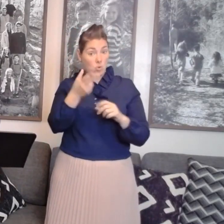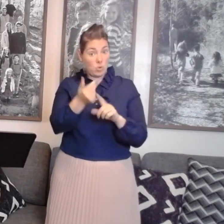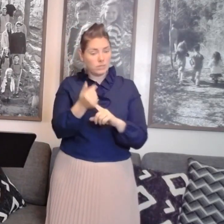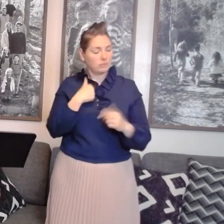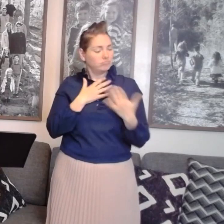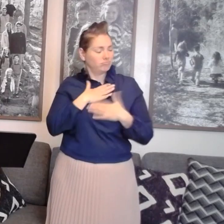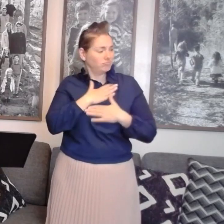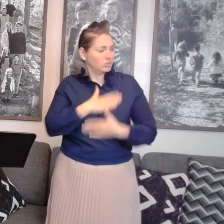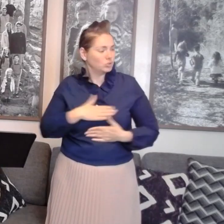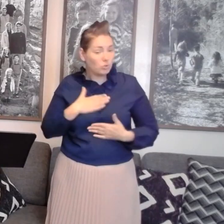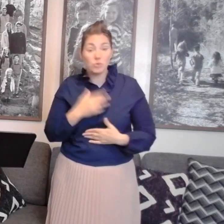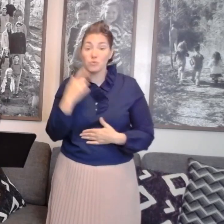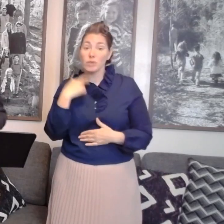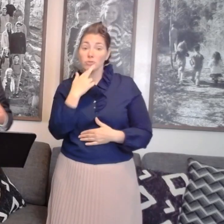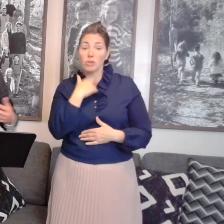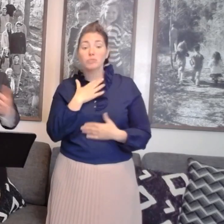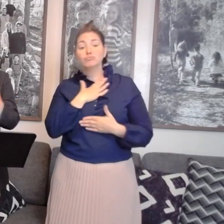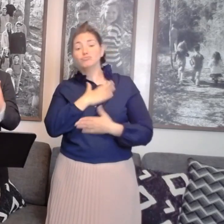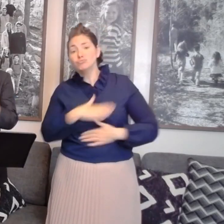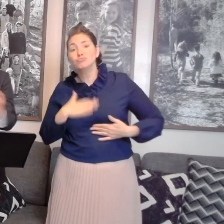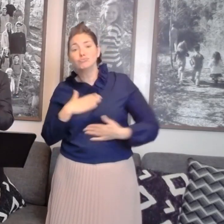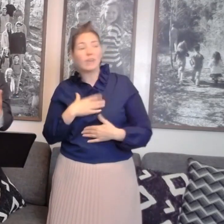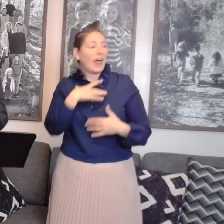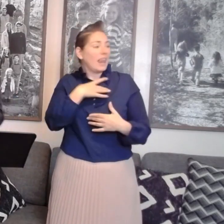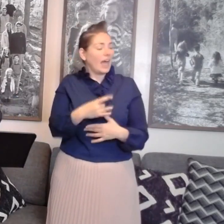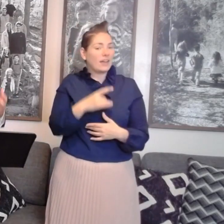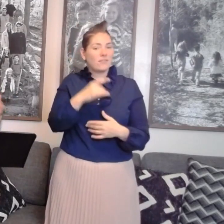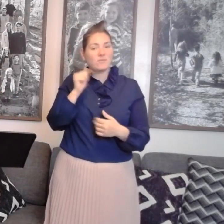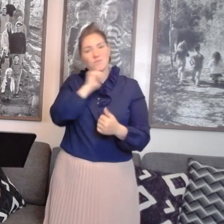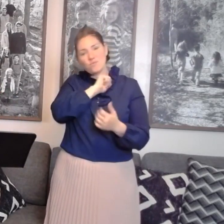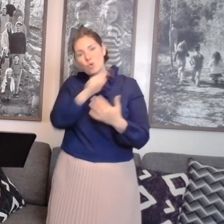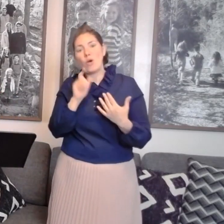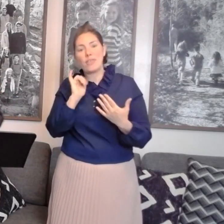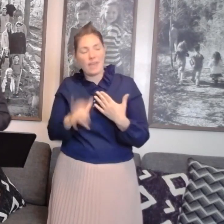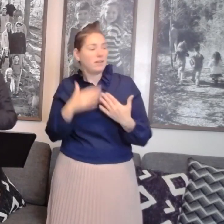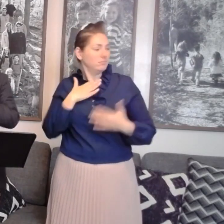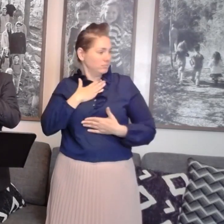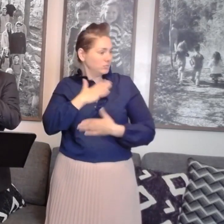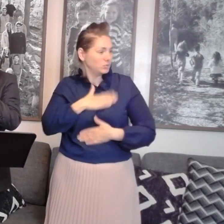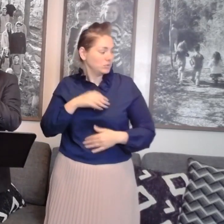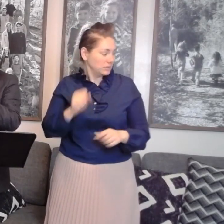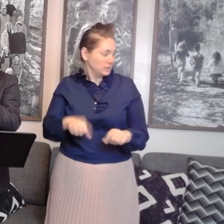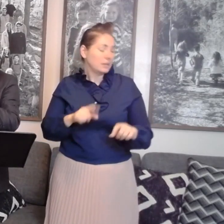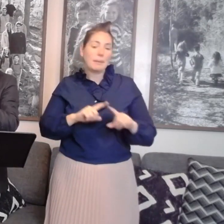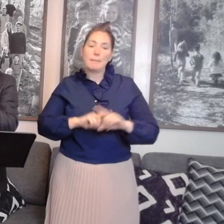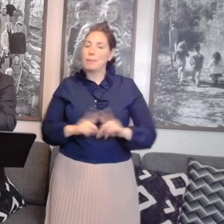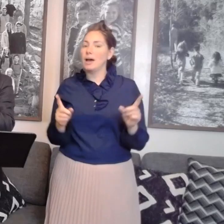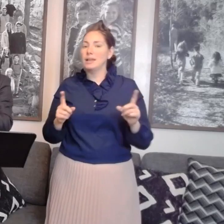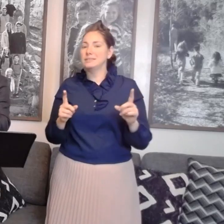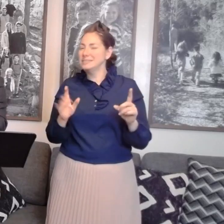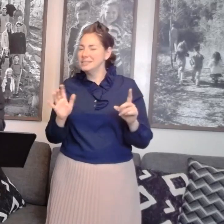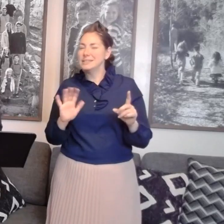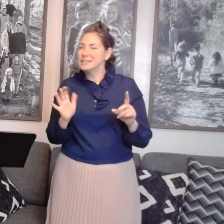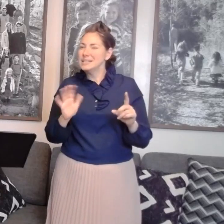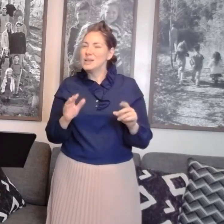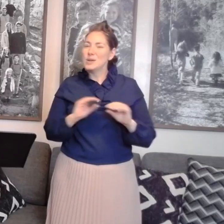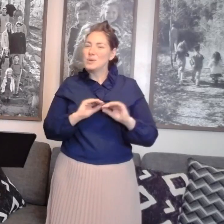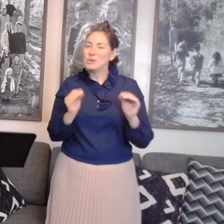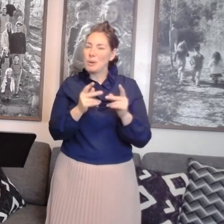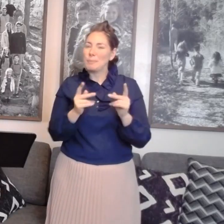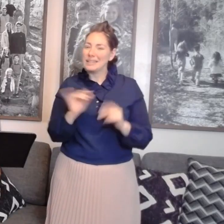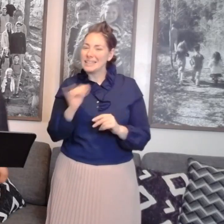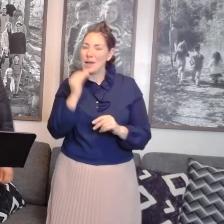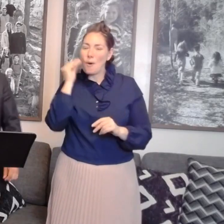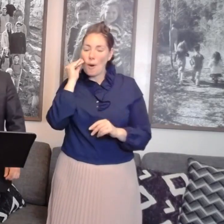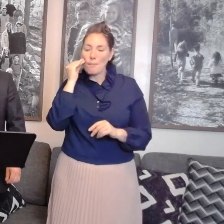enjoy restaurants. I like all of that. I enjoy it. But there's no place like home.